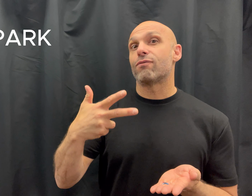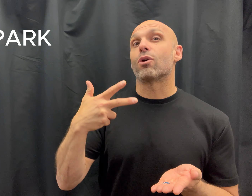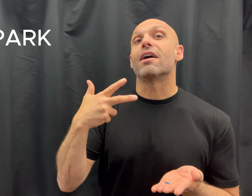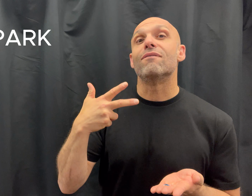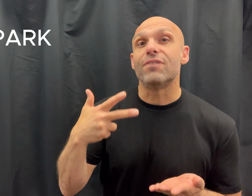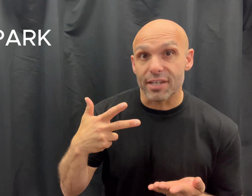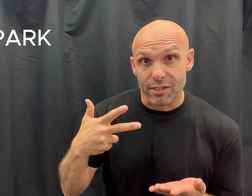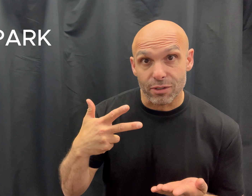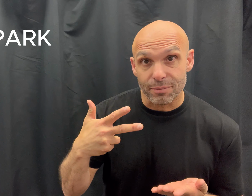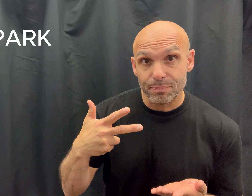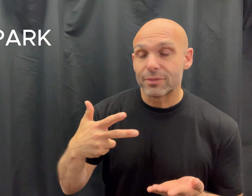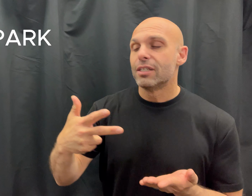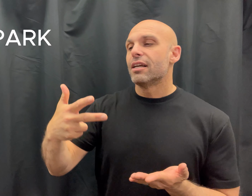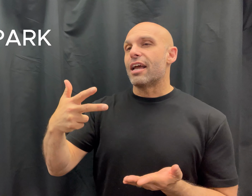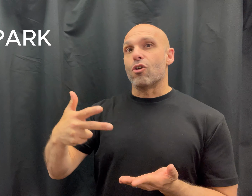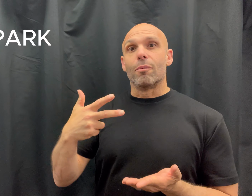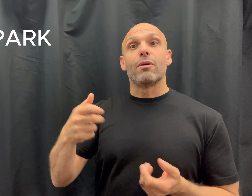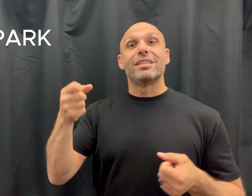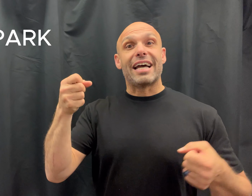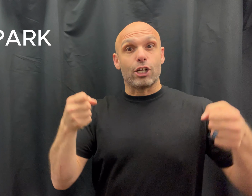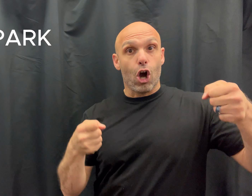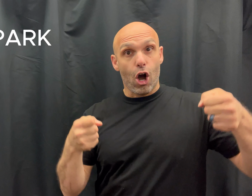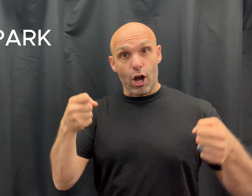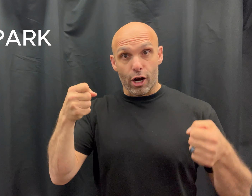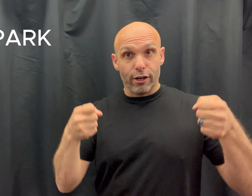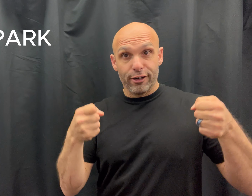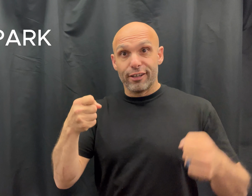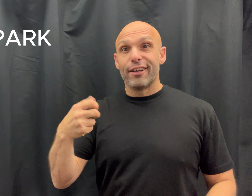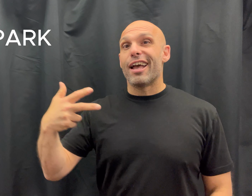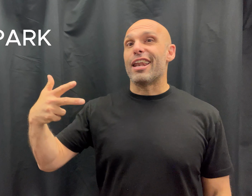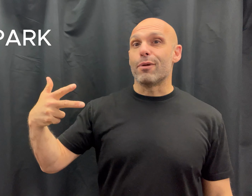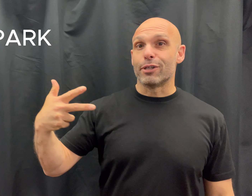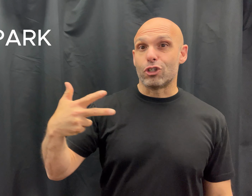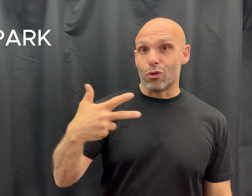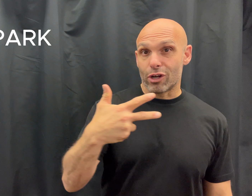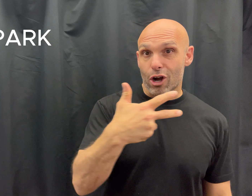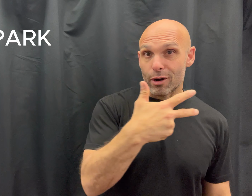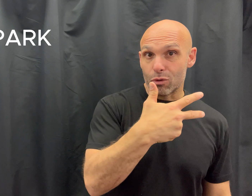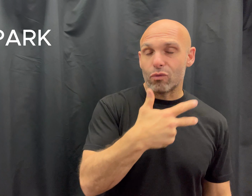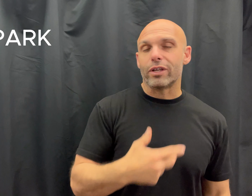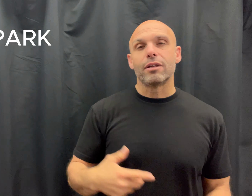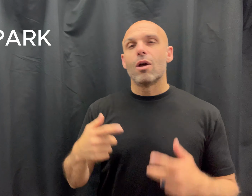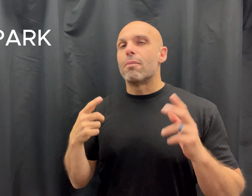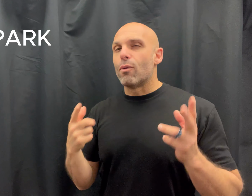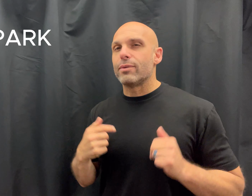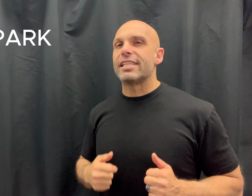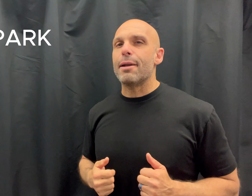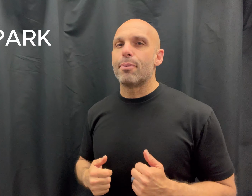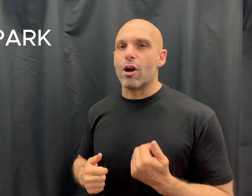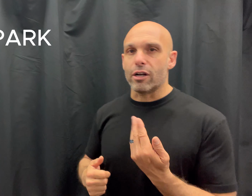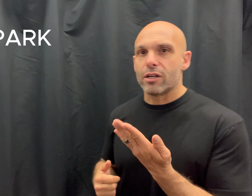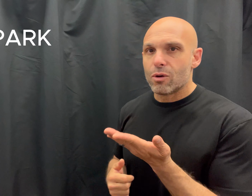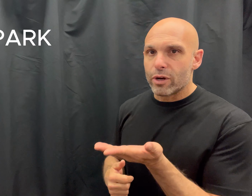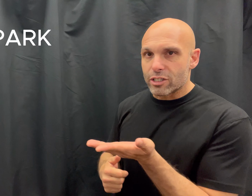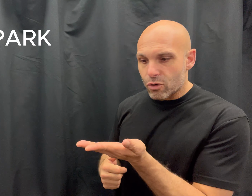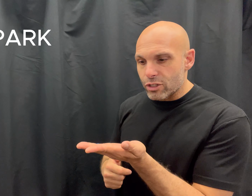a vehicle. And normally we would sign car, and then we would show the car moving. But when we sign park, we're just going